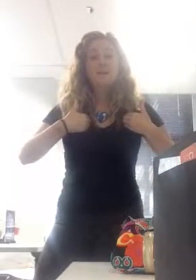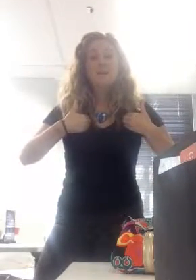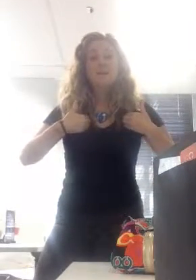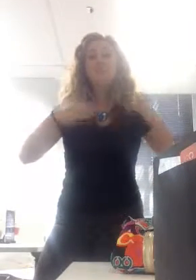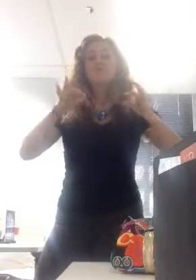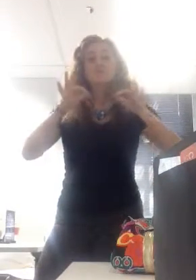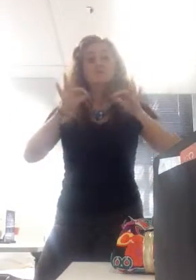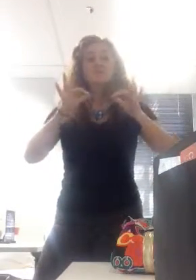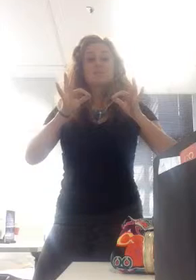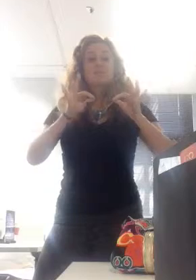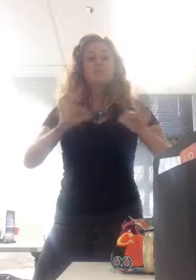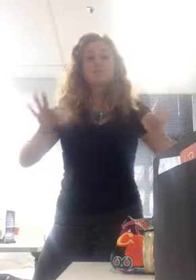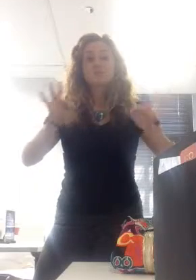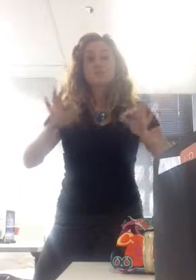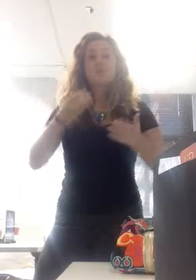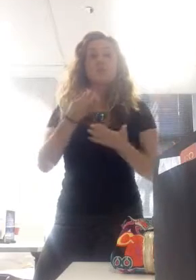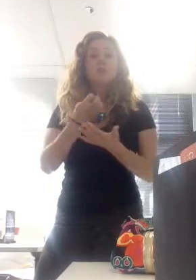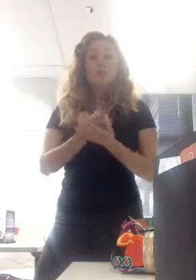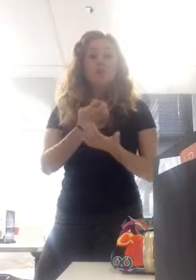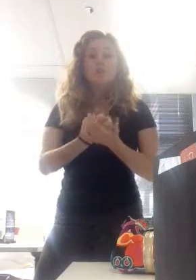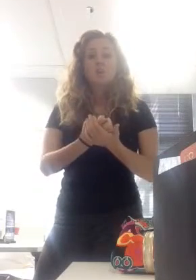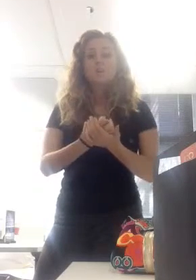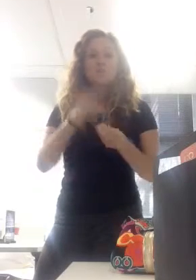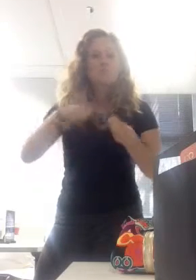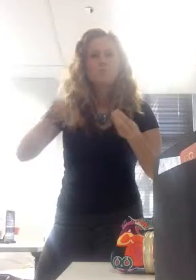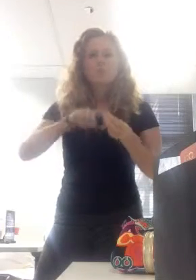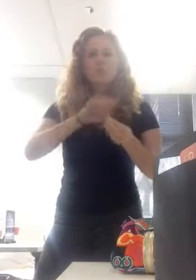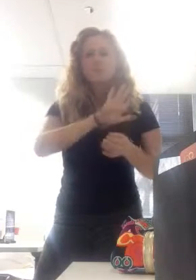Well, all the security stuff came back from the property branch.